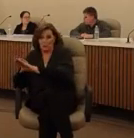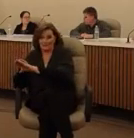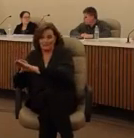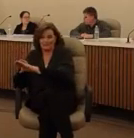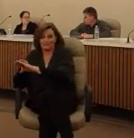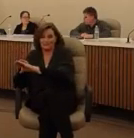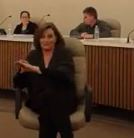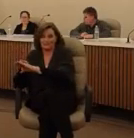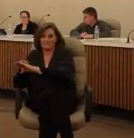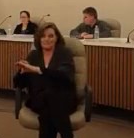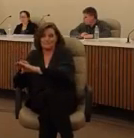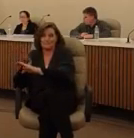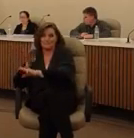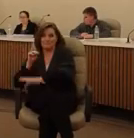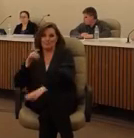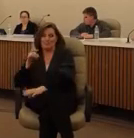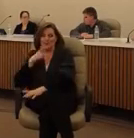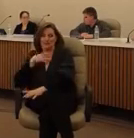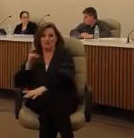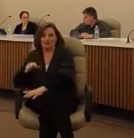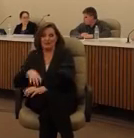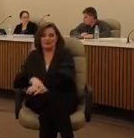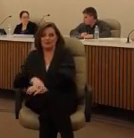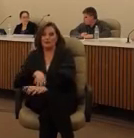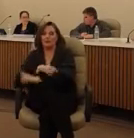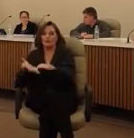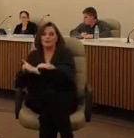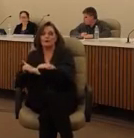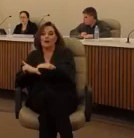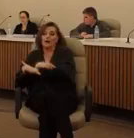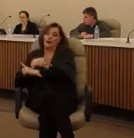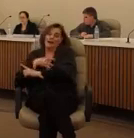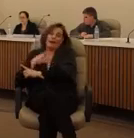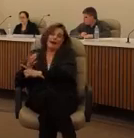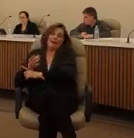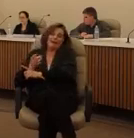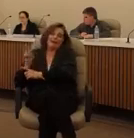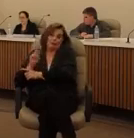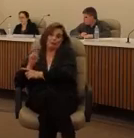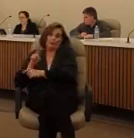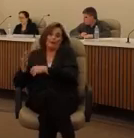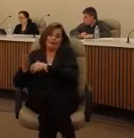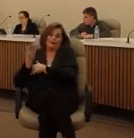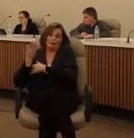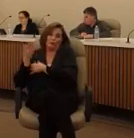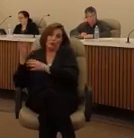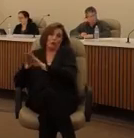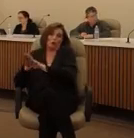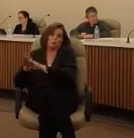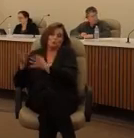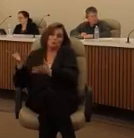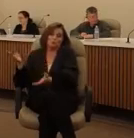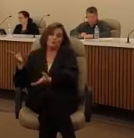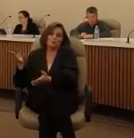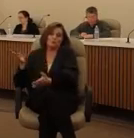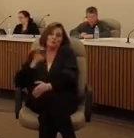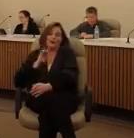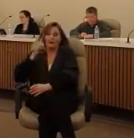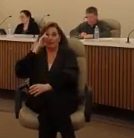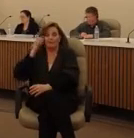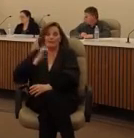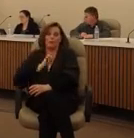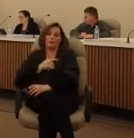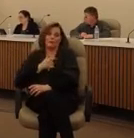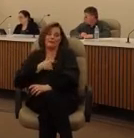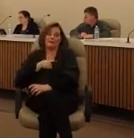what other people feel. I'm in favor of 2 a.m. I think that we need to have services for people that work